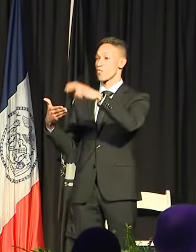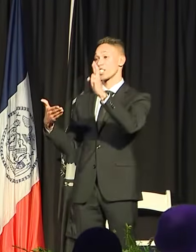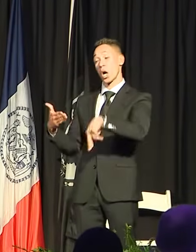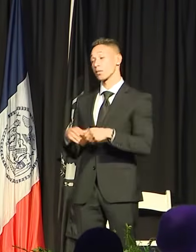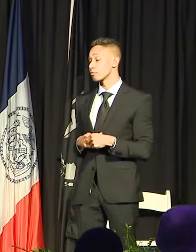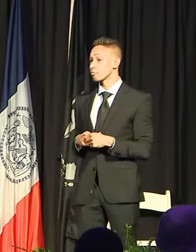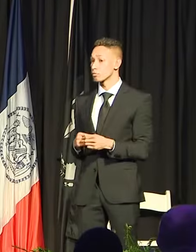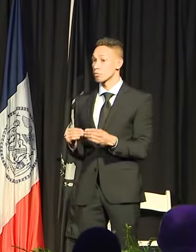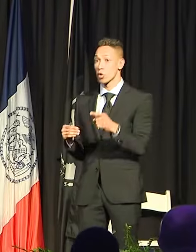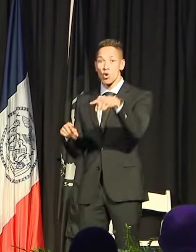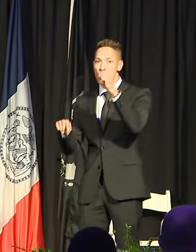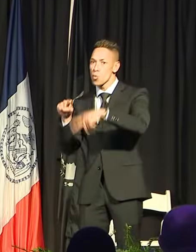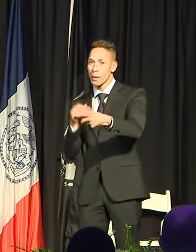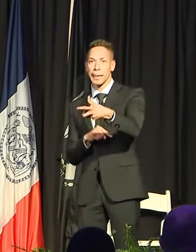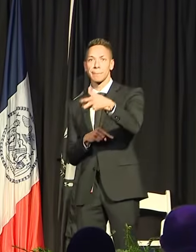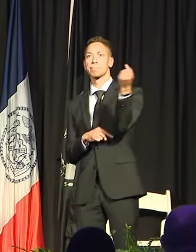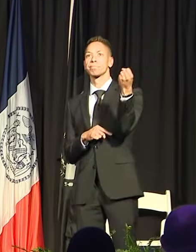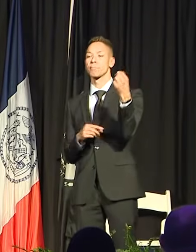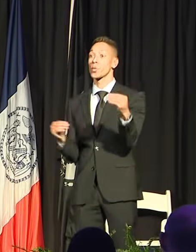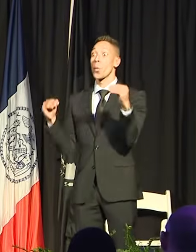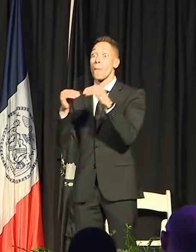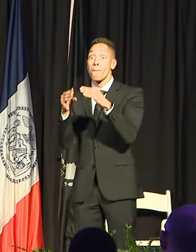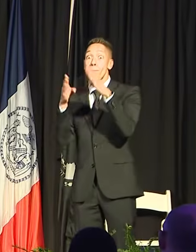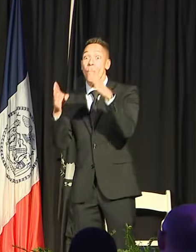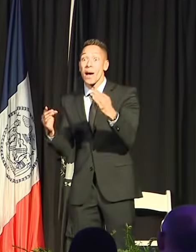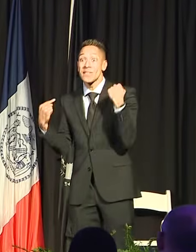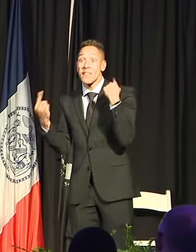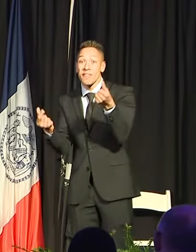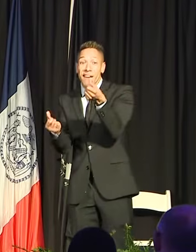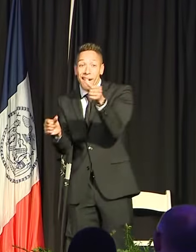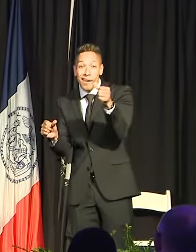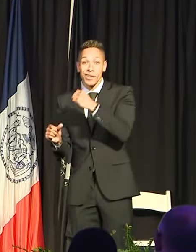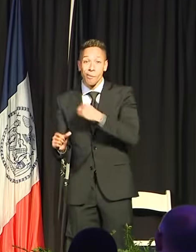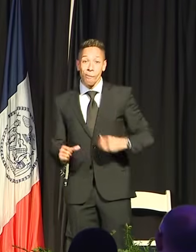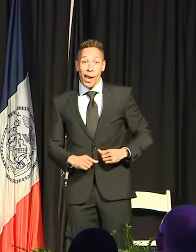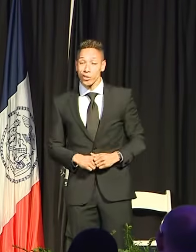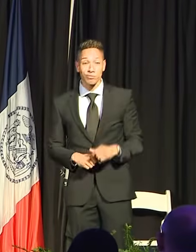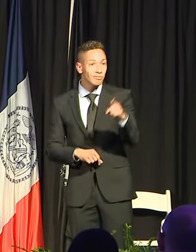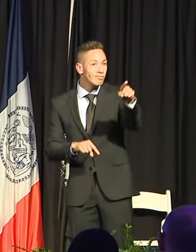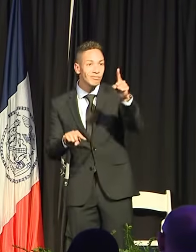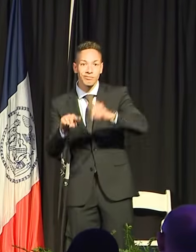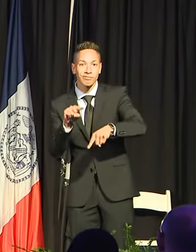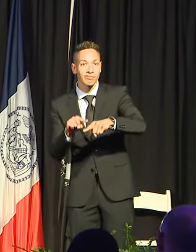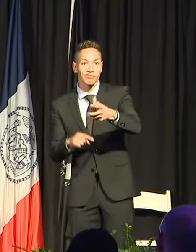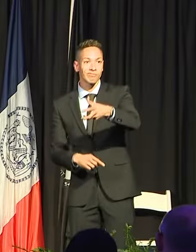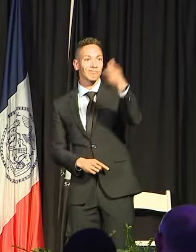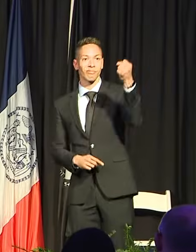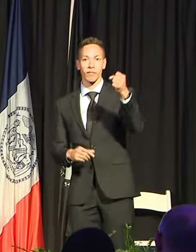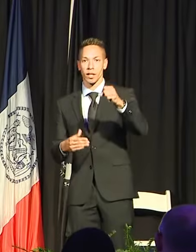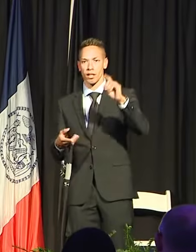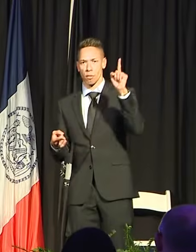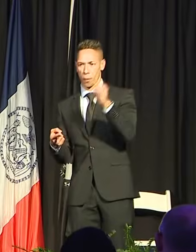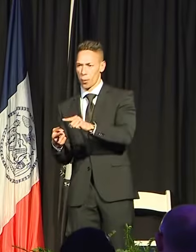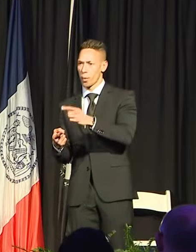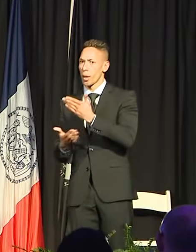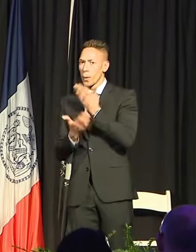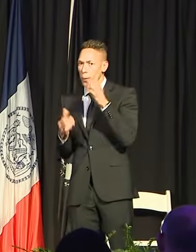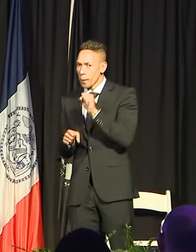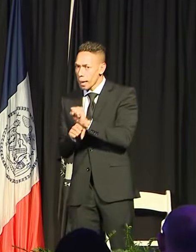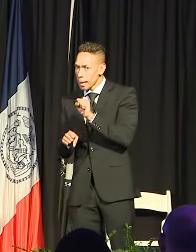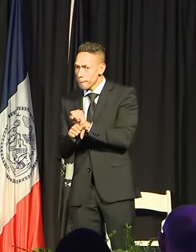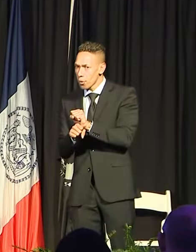away more housing than the history of any other mayor. You can't take away the decrease in unemployment in general,